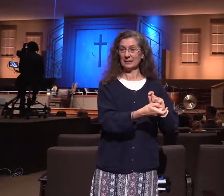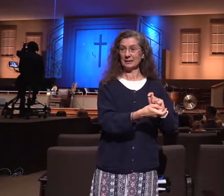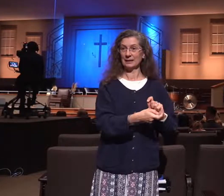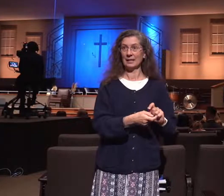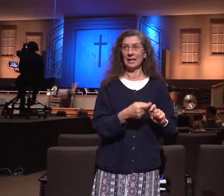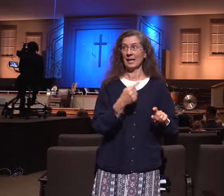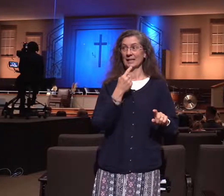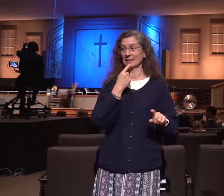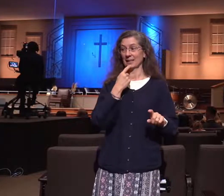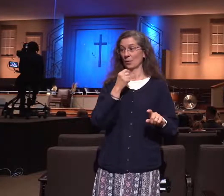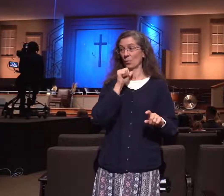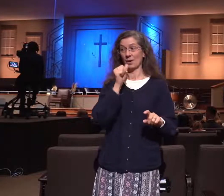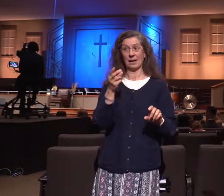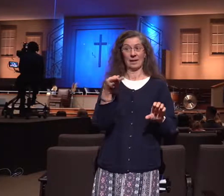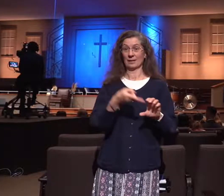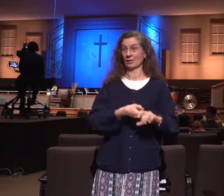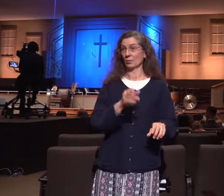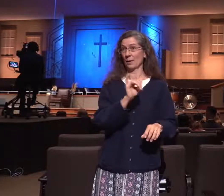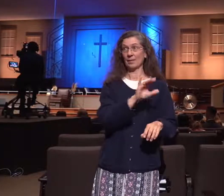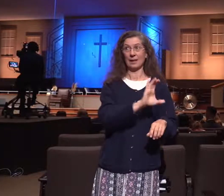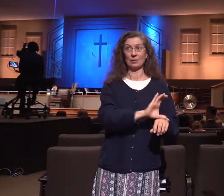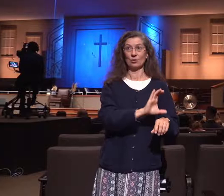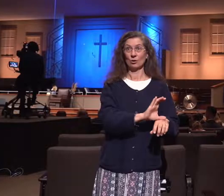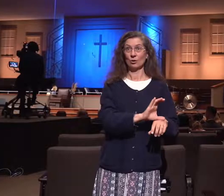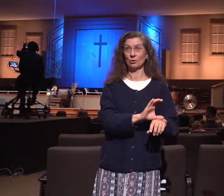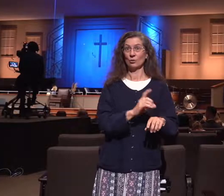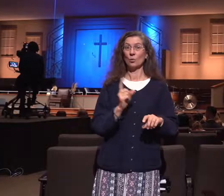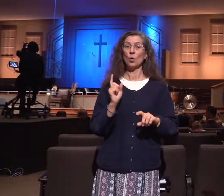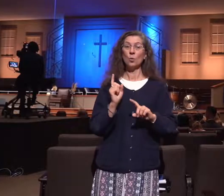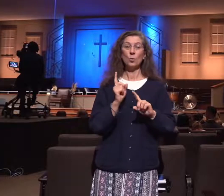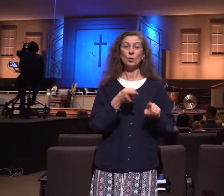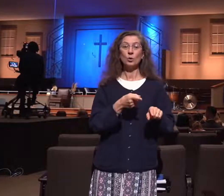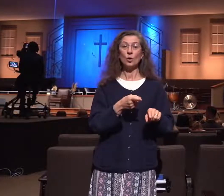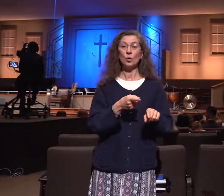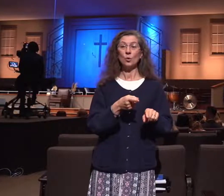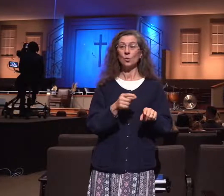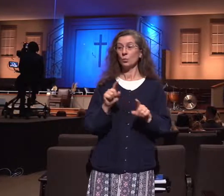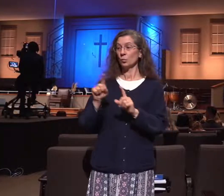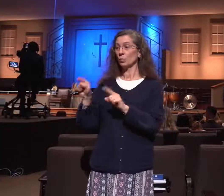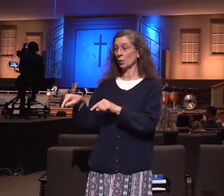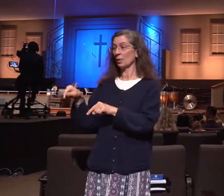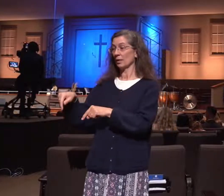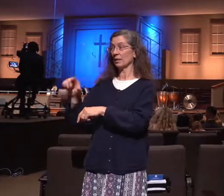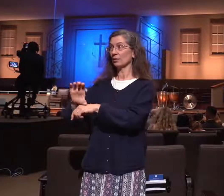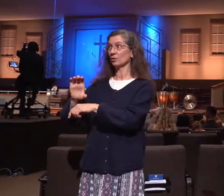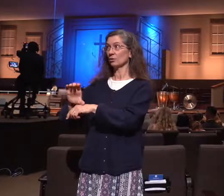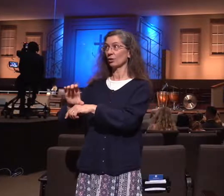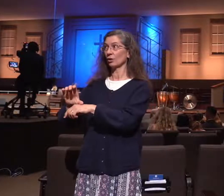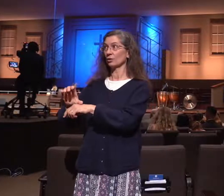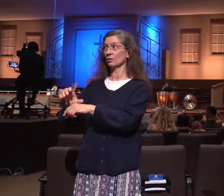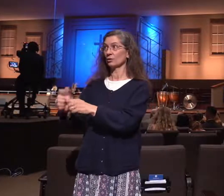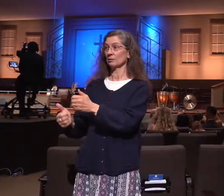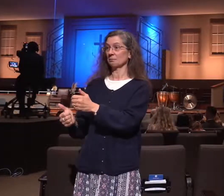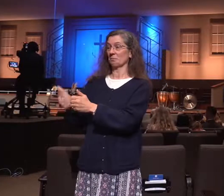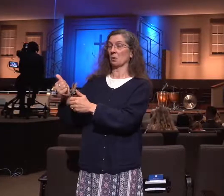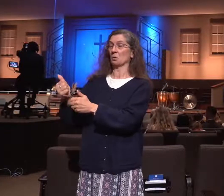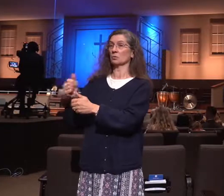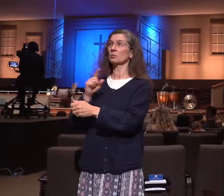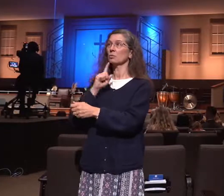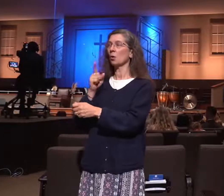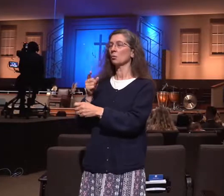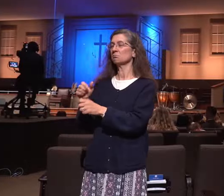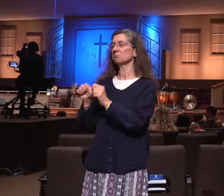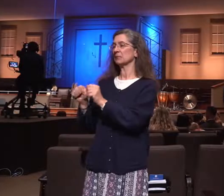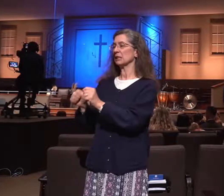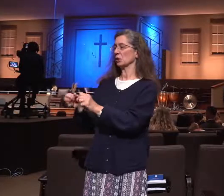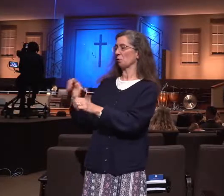not joining this church. We're still going to be going to Lancaster more than any other church, so I'm still a member, and